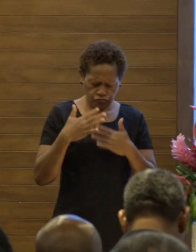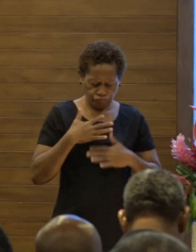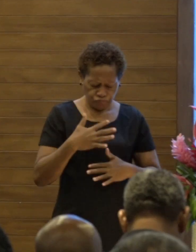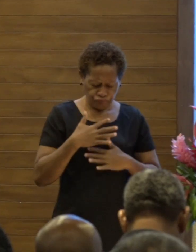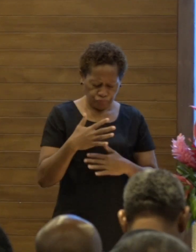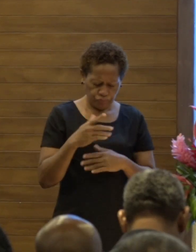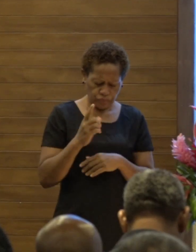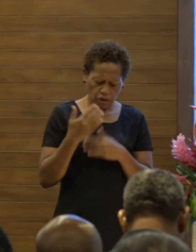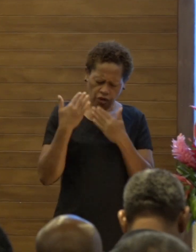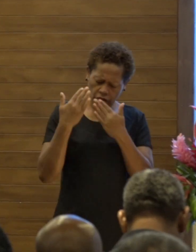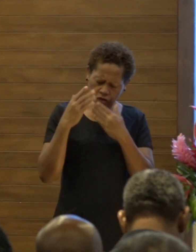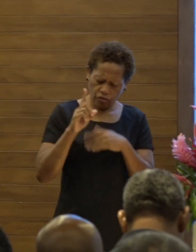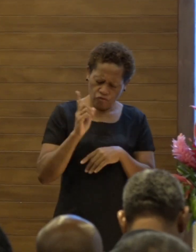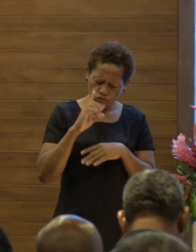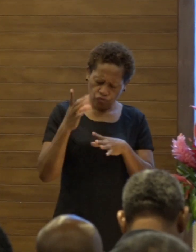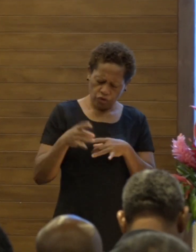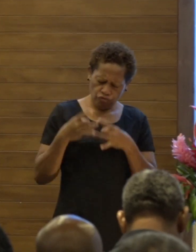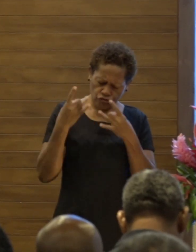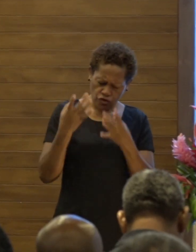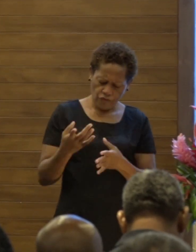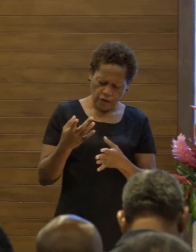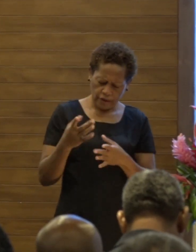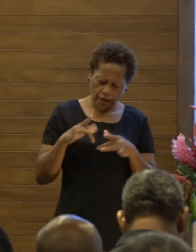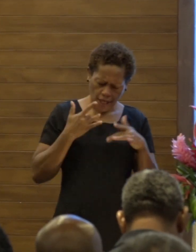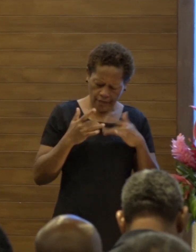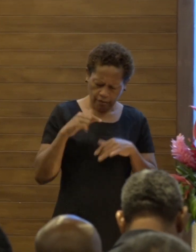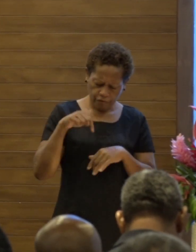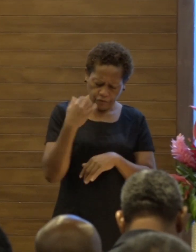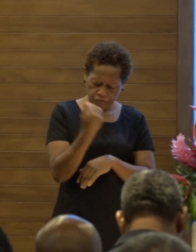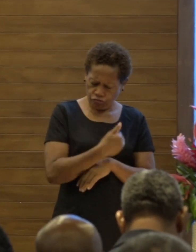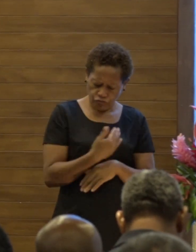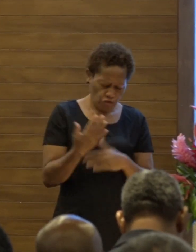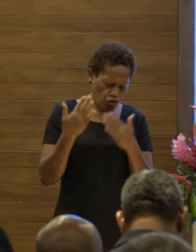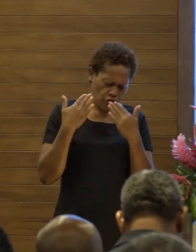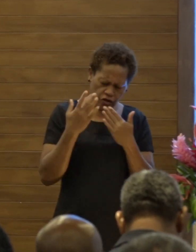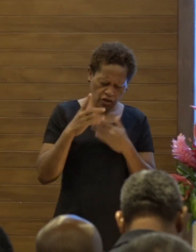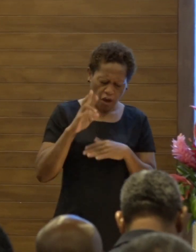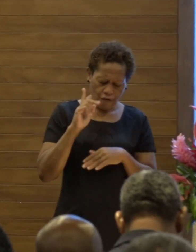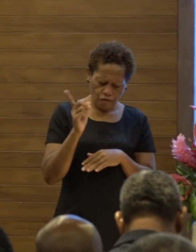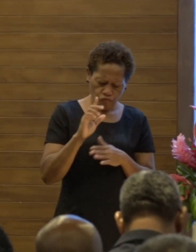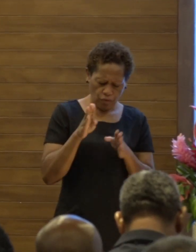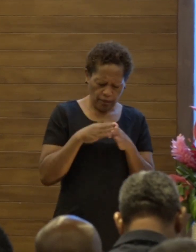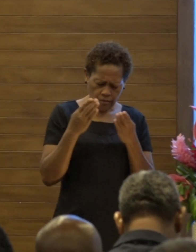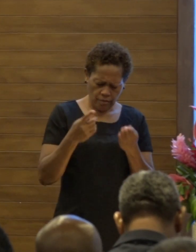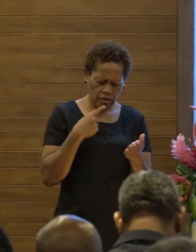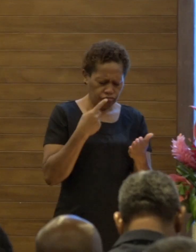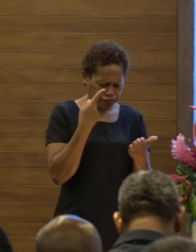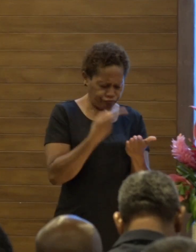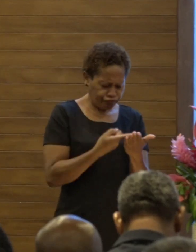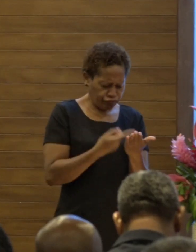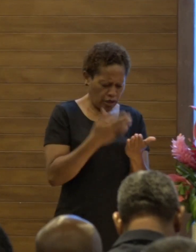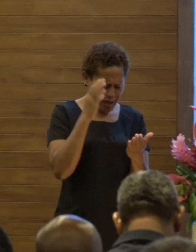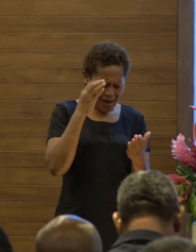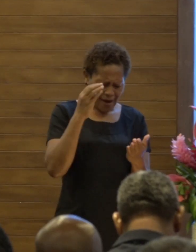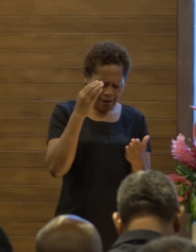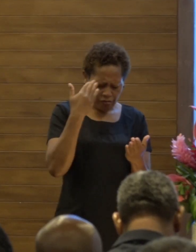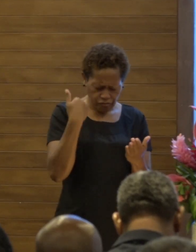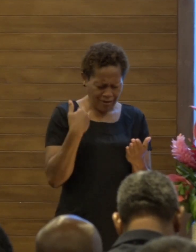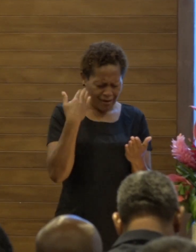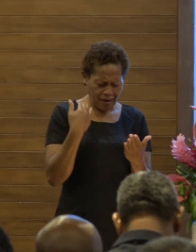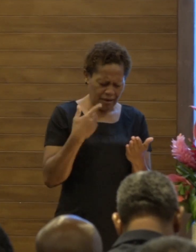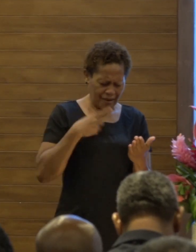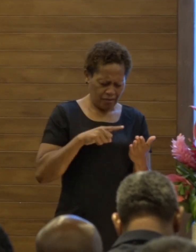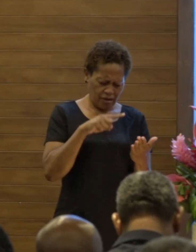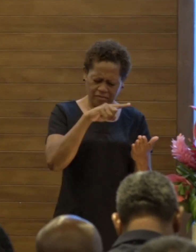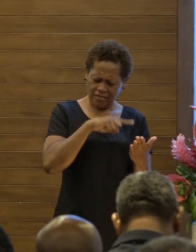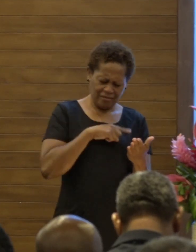provisions of life that we have this morning. And we thank you for your divine revelation. So remind us this morning that we cannot go alone without